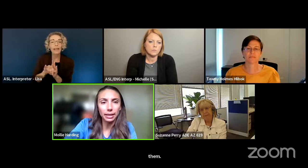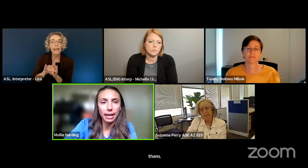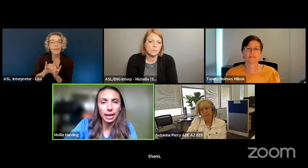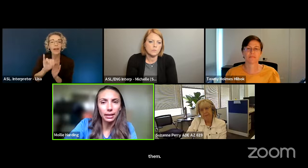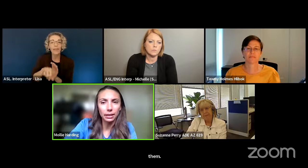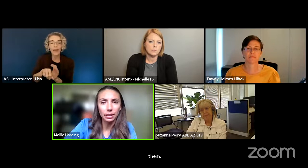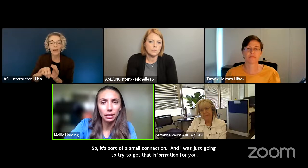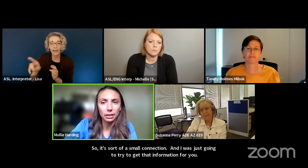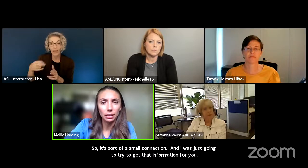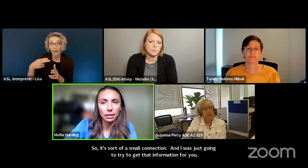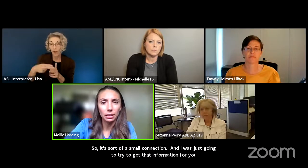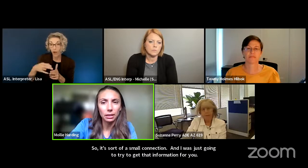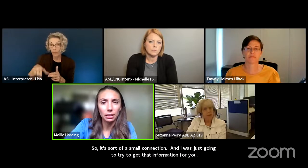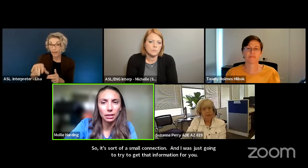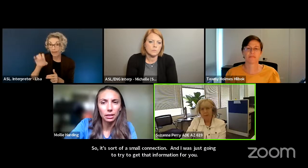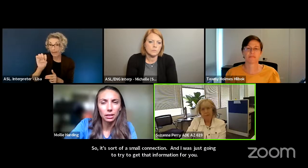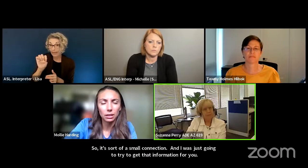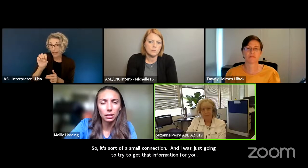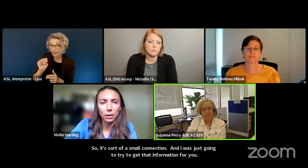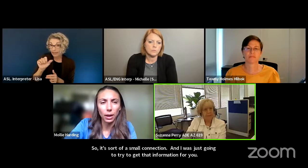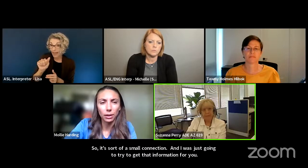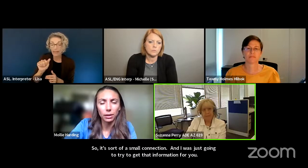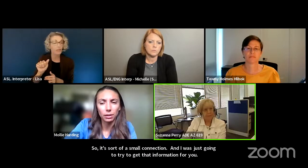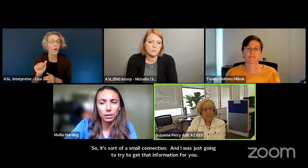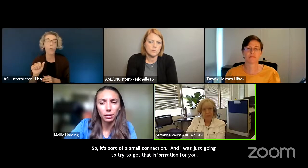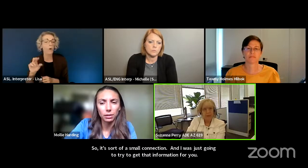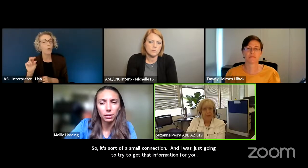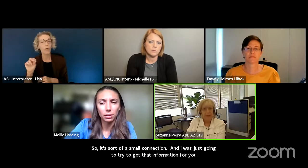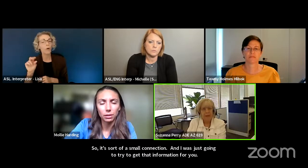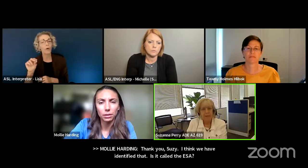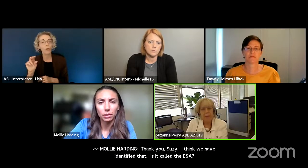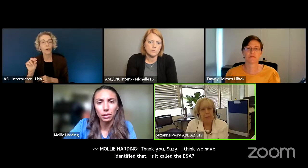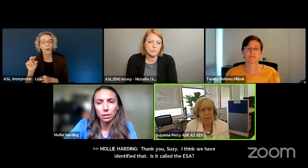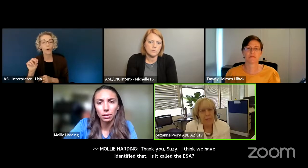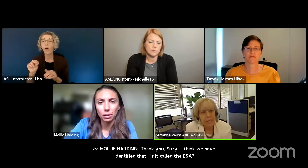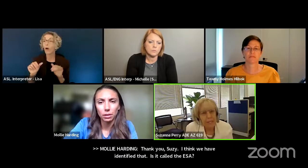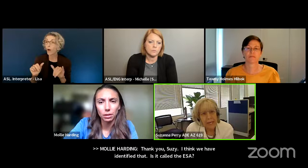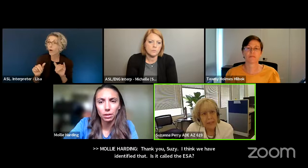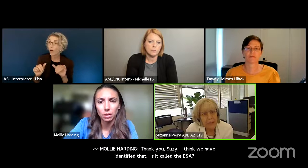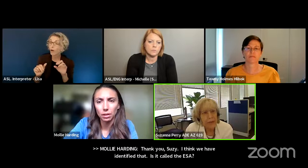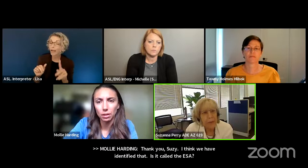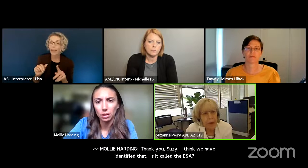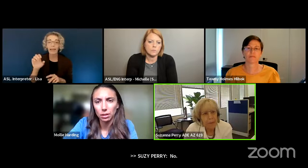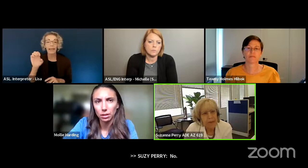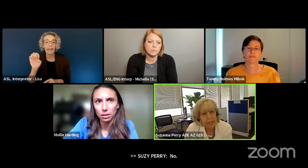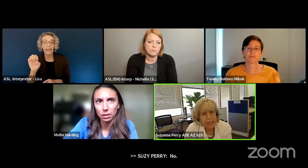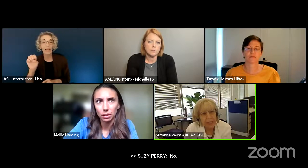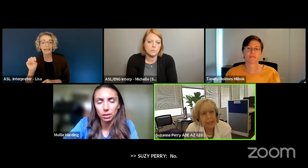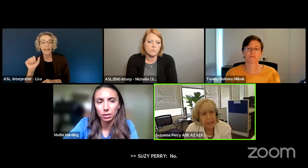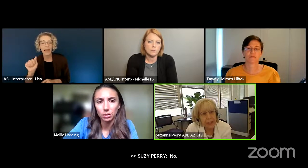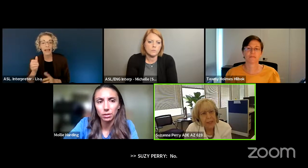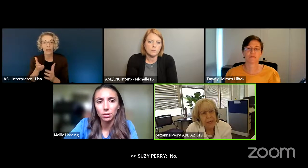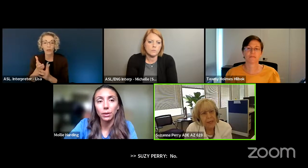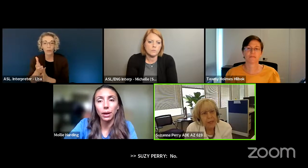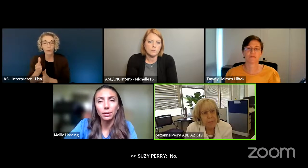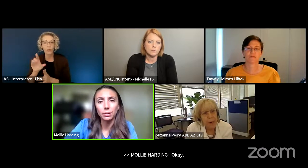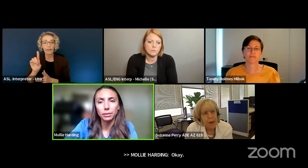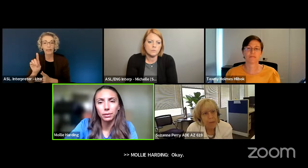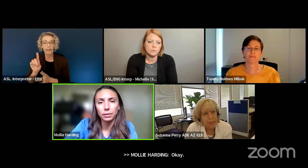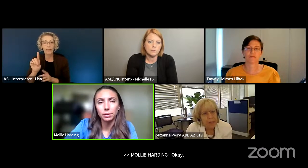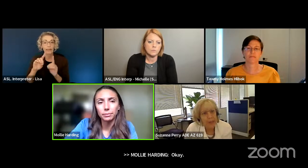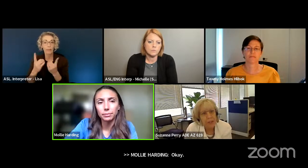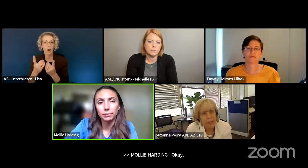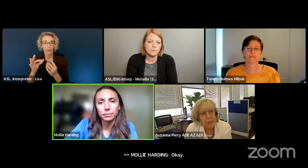the ESA? No. Okay. And ESA is through the Department of Education, the